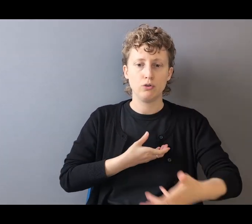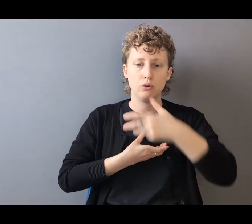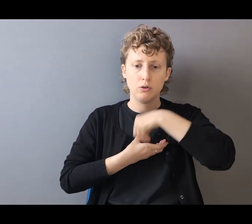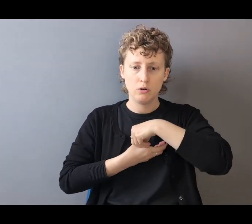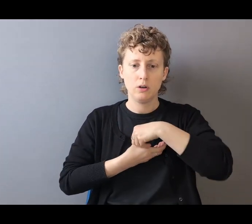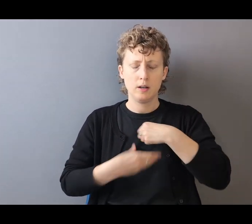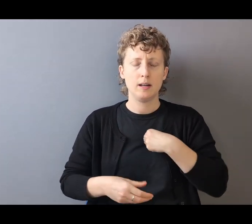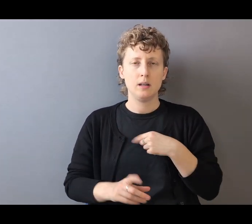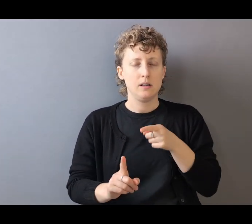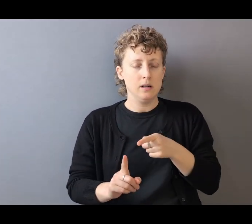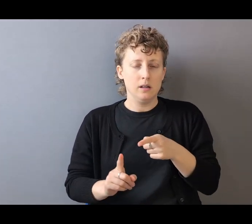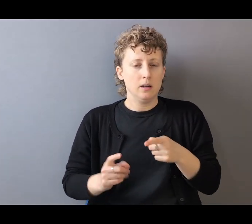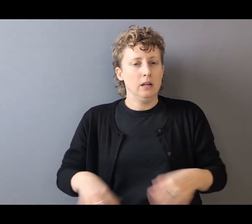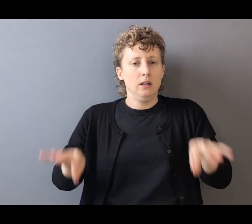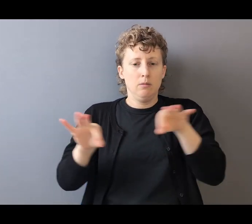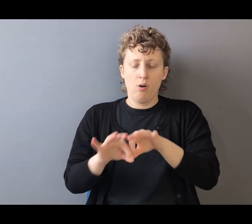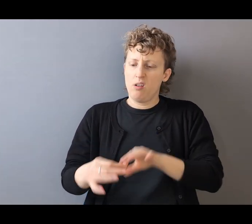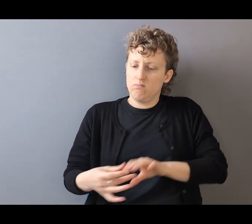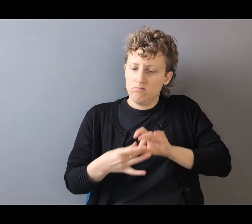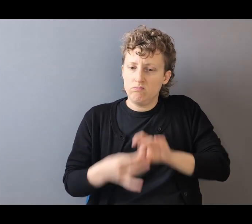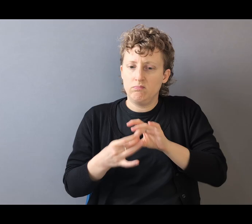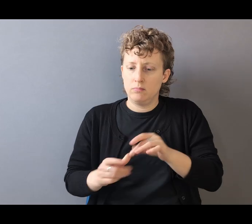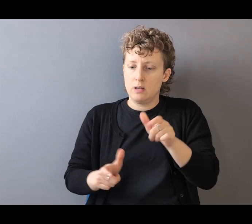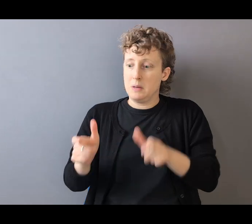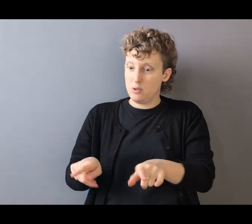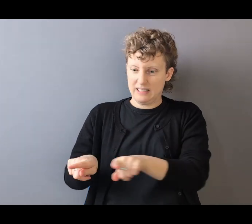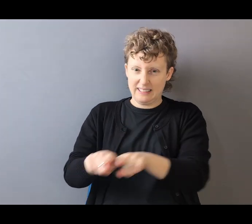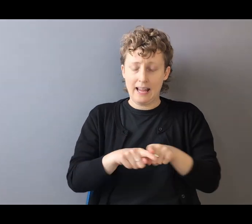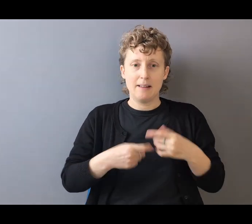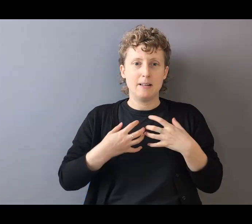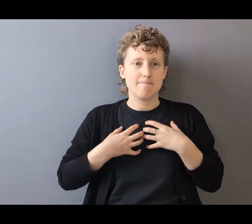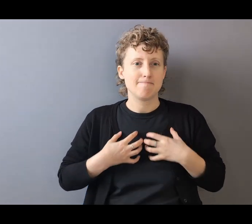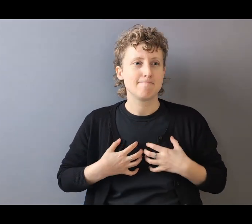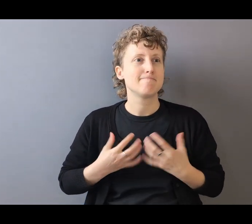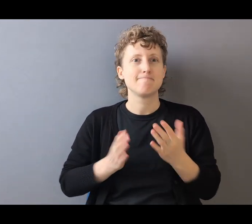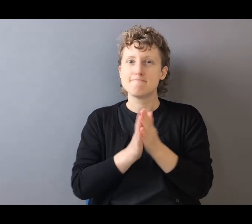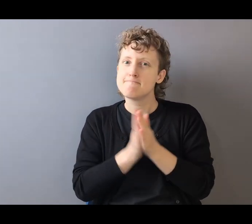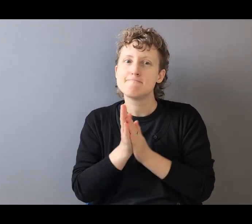be part of the group of people that share the same passion as me and that they are all over the